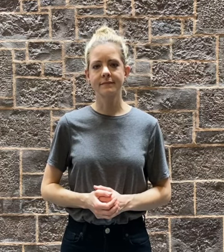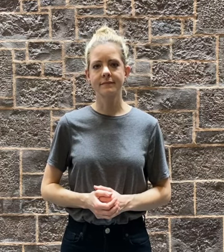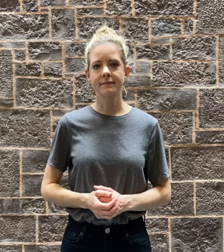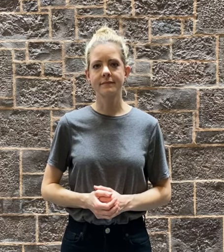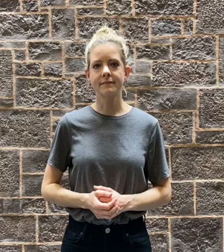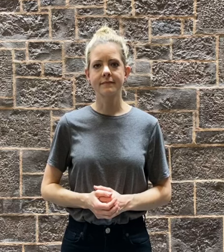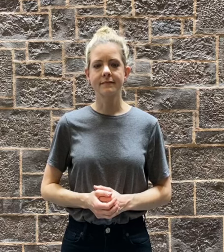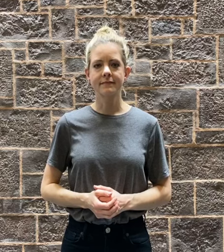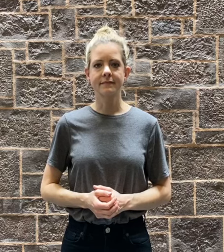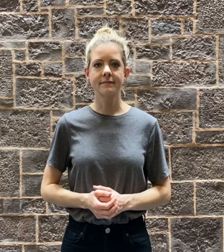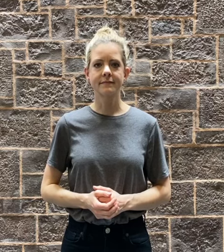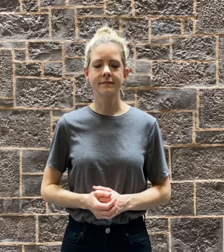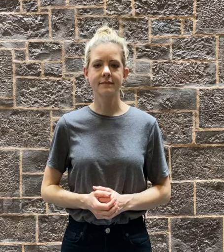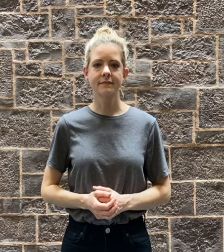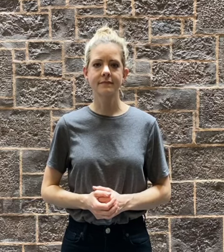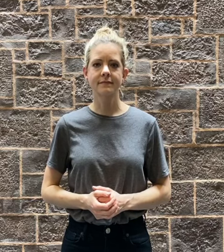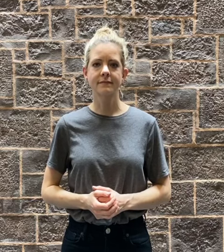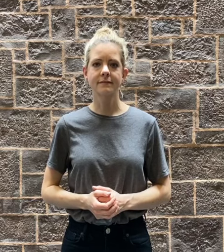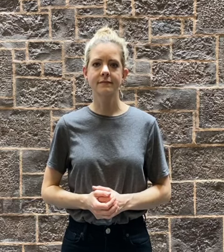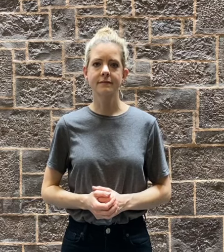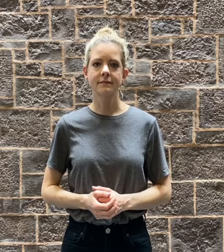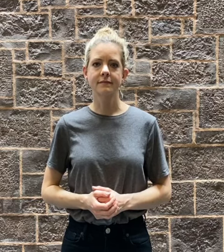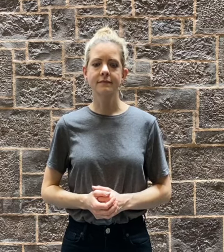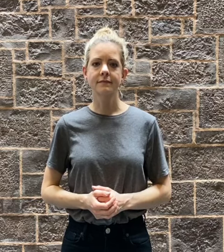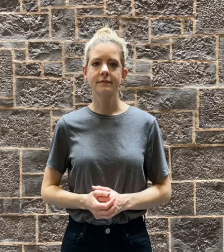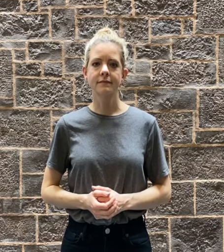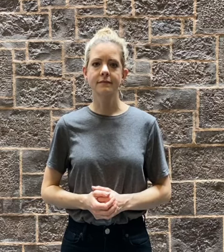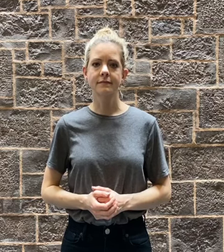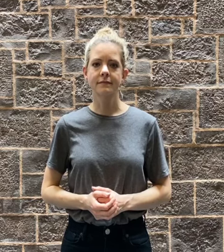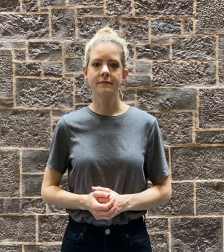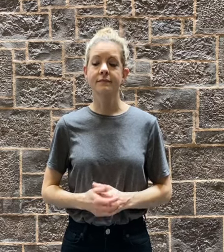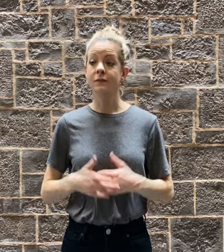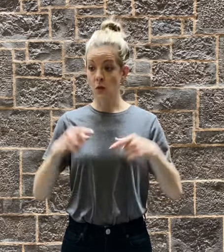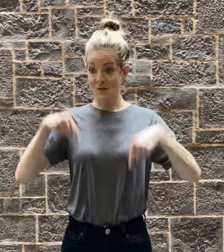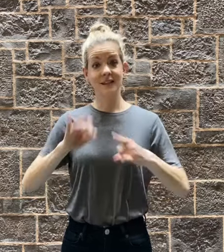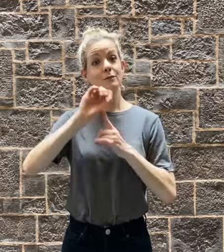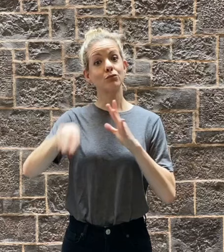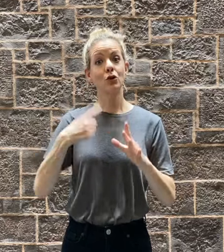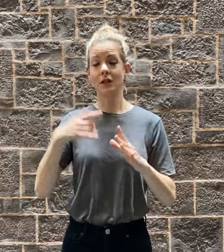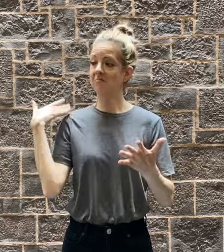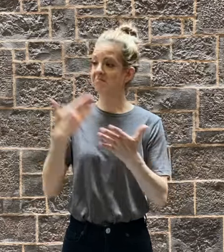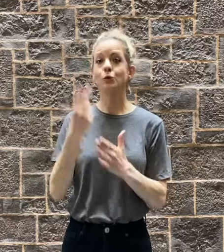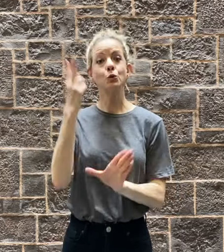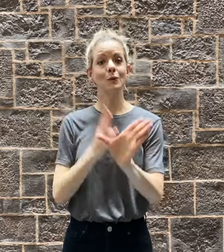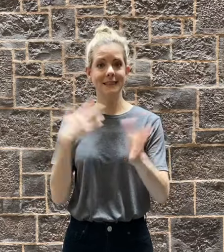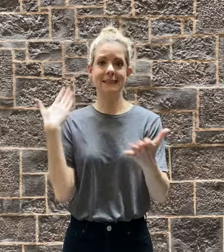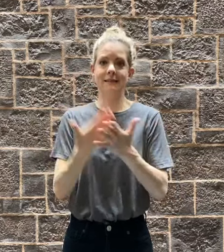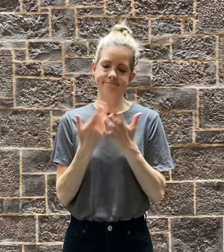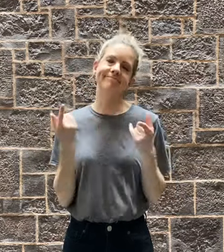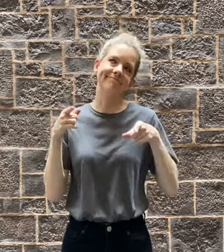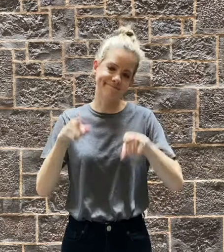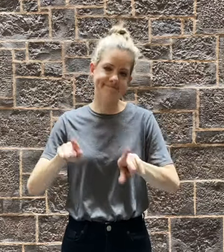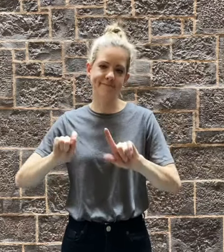up, Ivor, an earthy rainbow remade. We ran the project for the last 2 years during the pandemic,